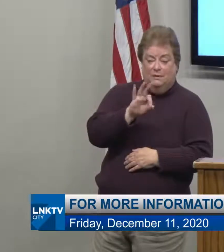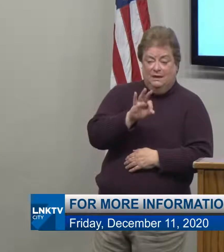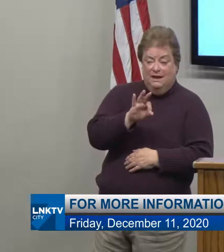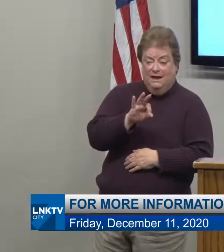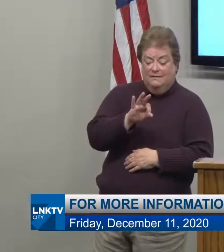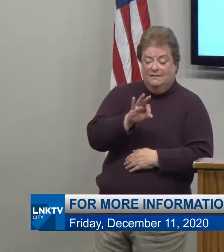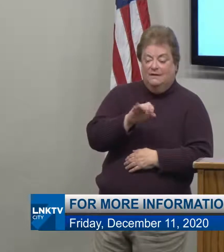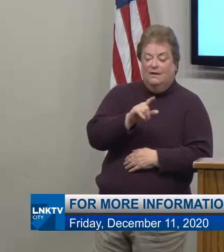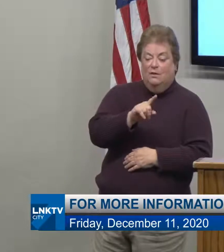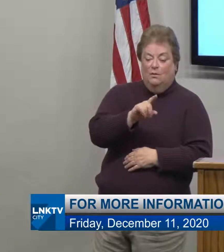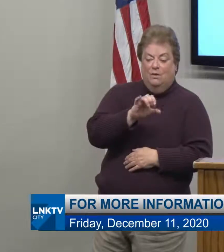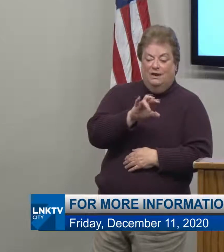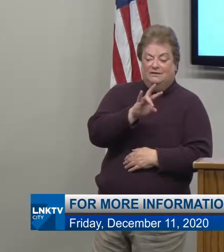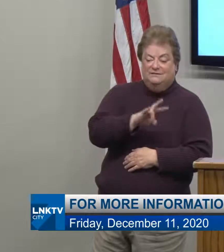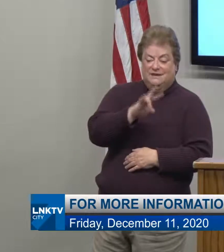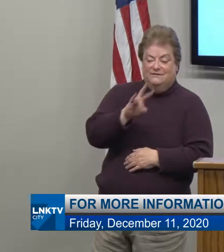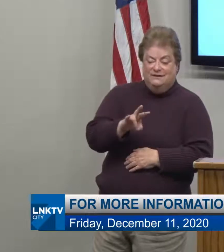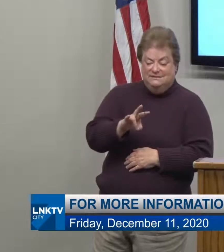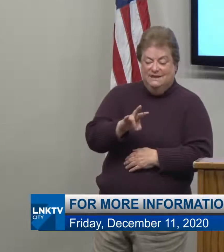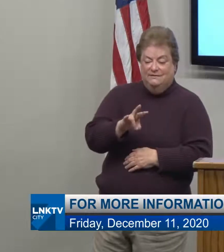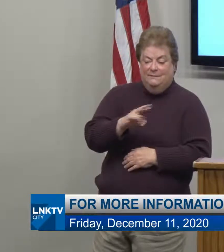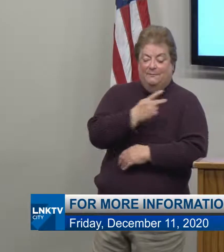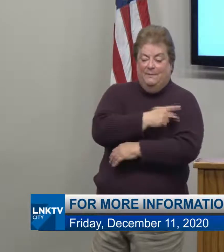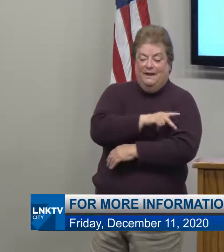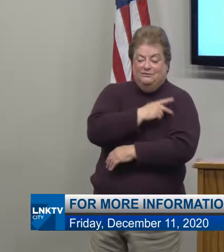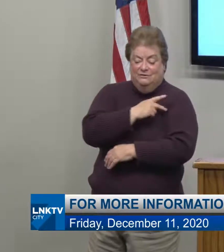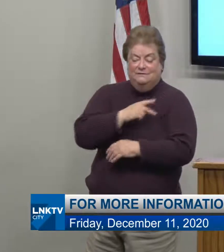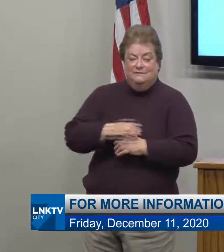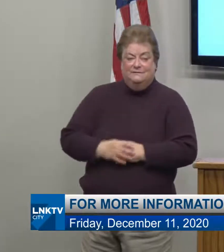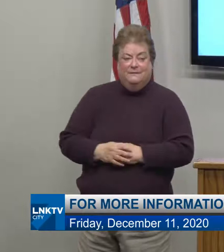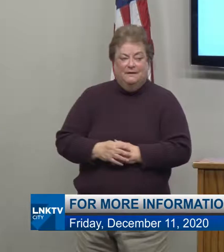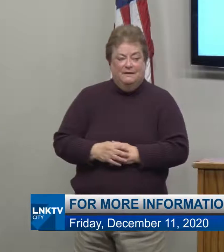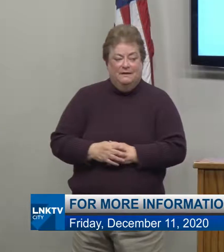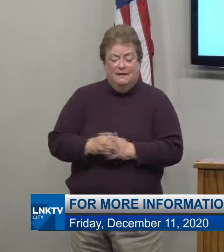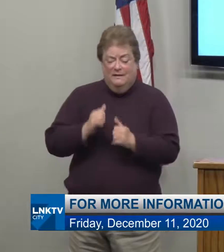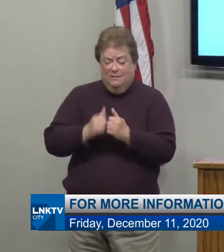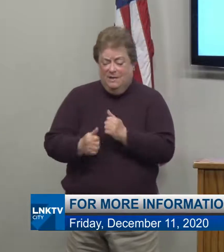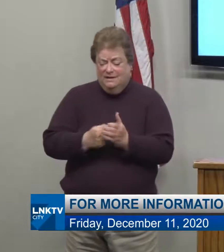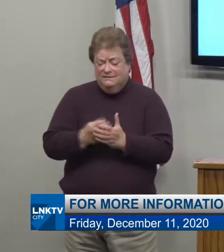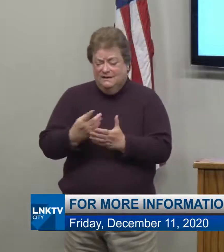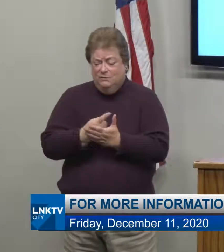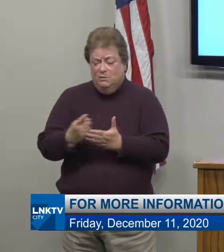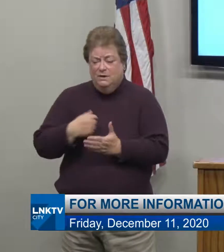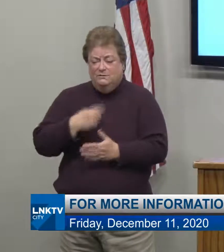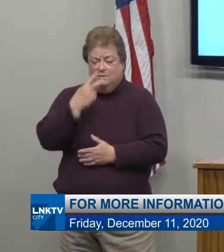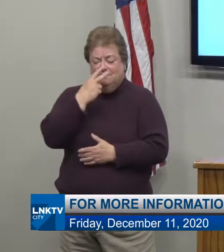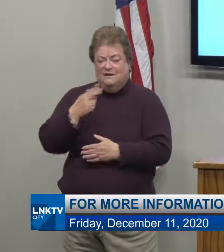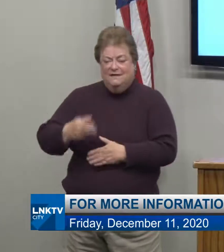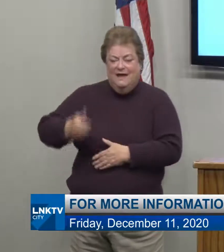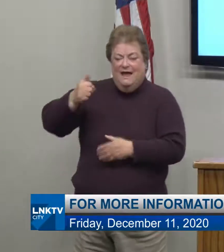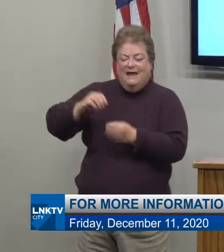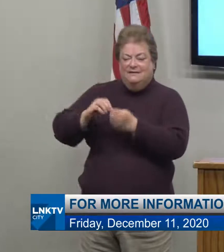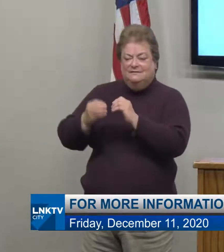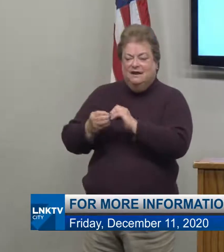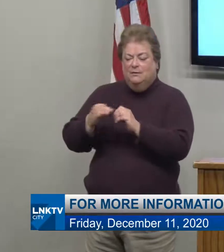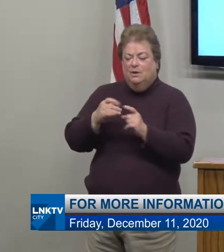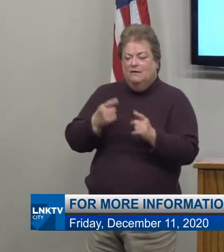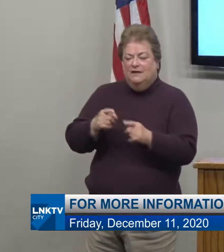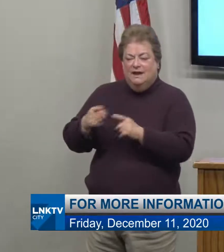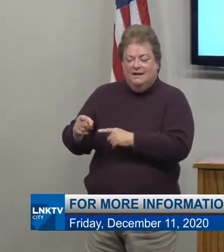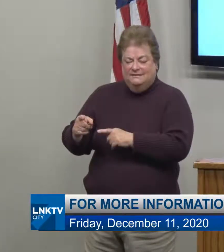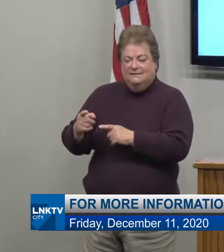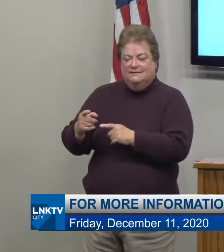with 177 patients. In the past several weeks, we have also seen the highest number of cases being